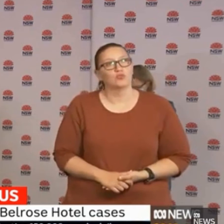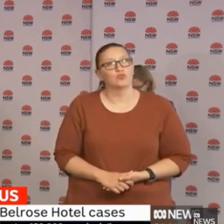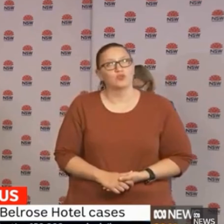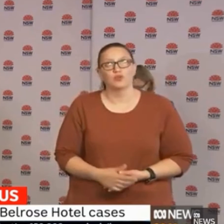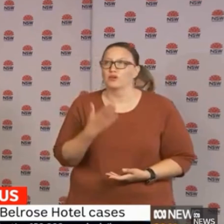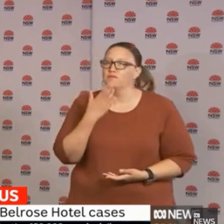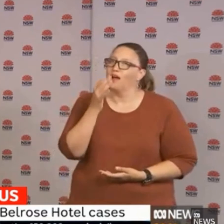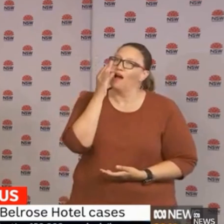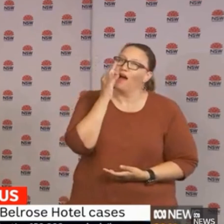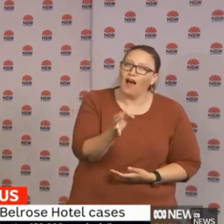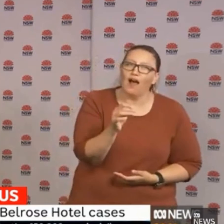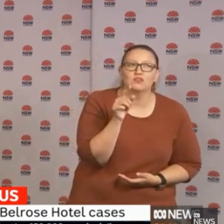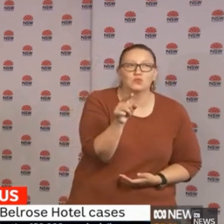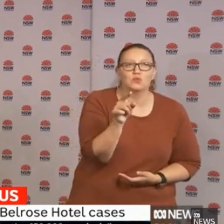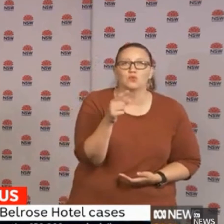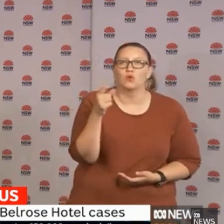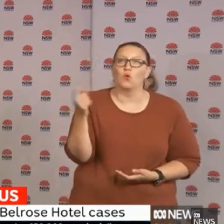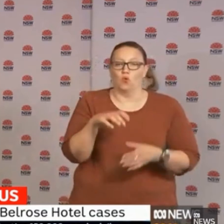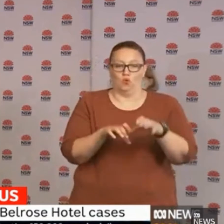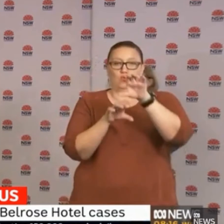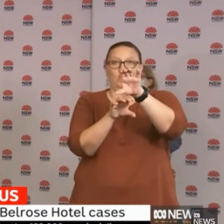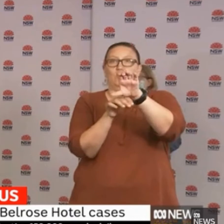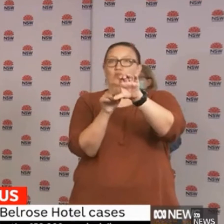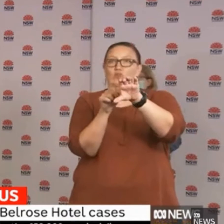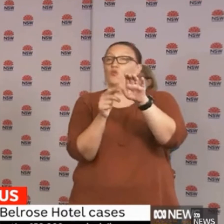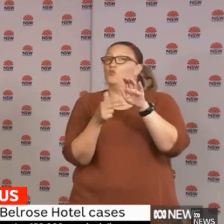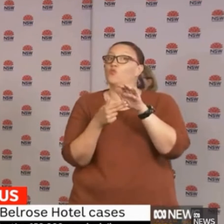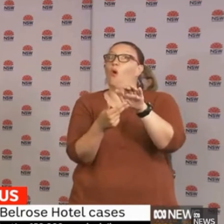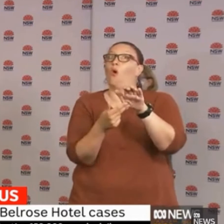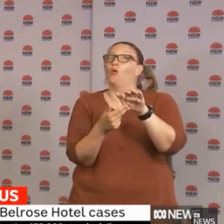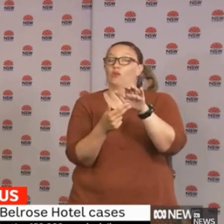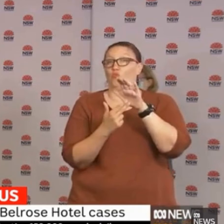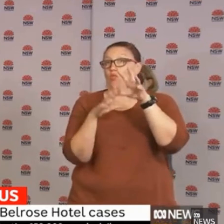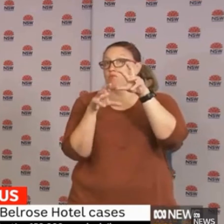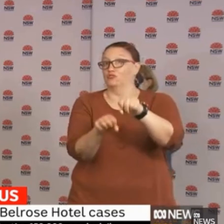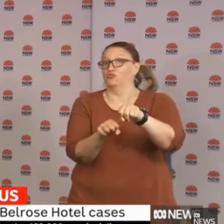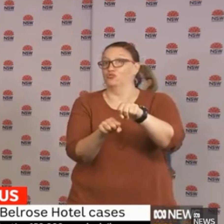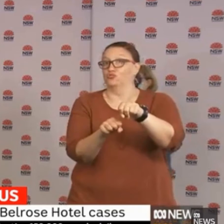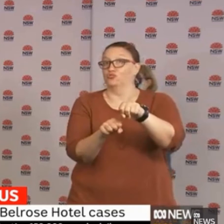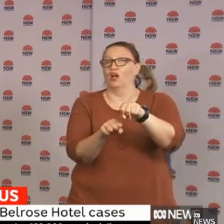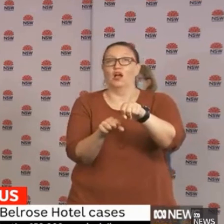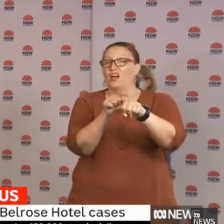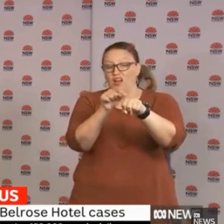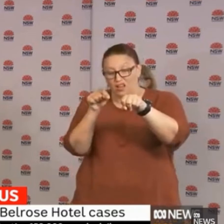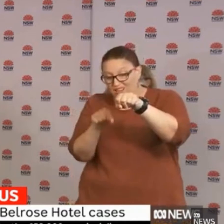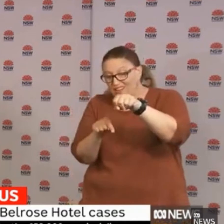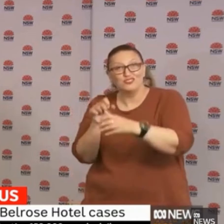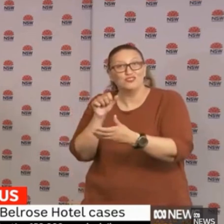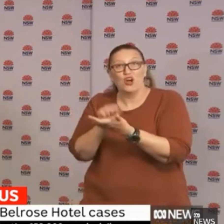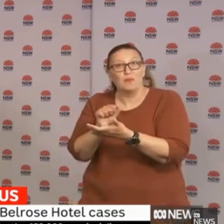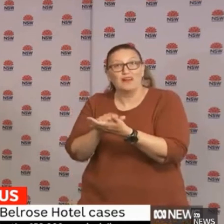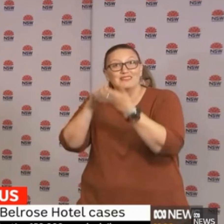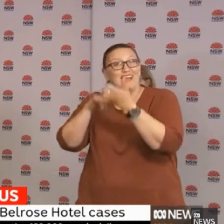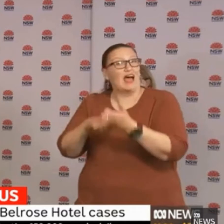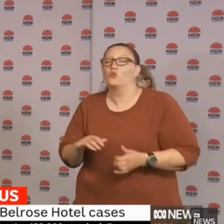my imploring to residents of the northern part of the northern beaches is go shopping locally, shop